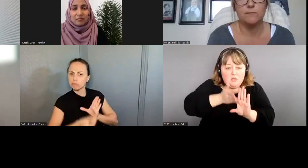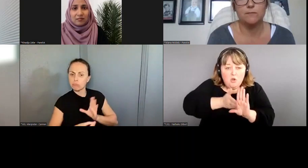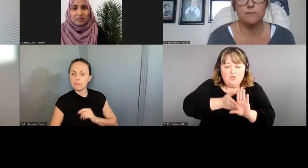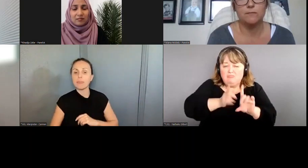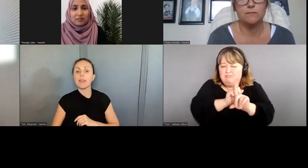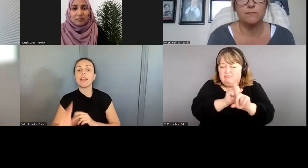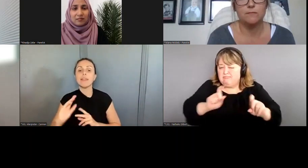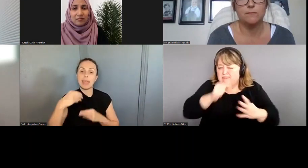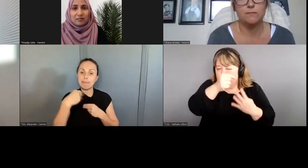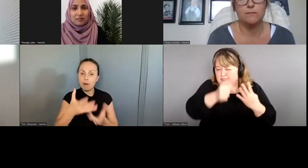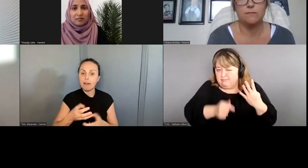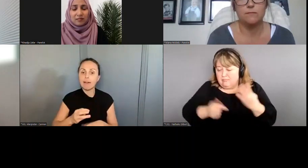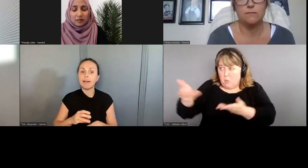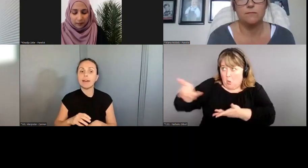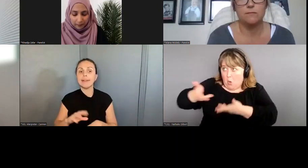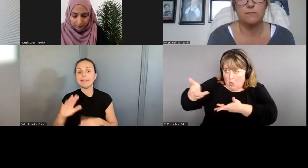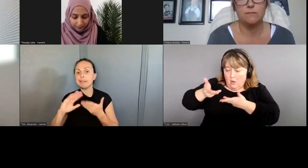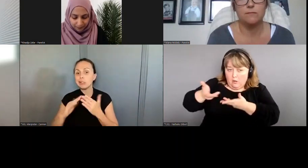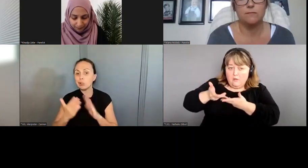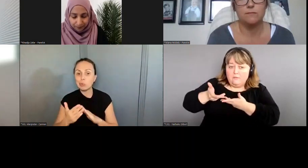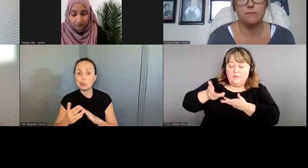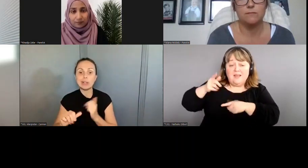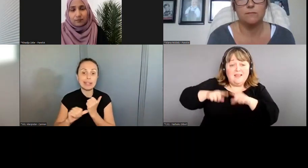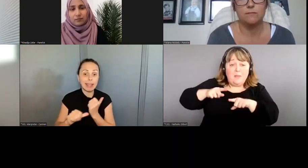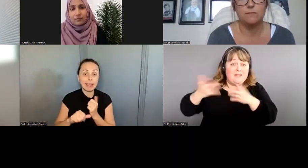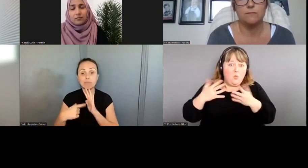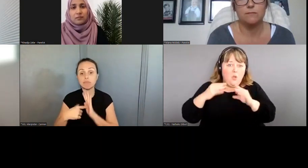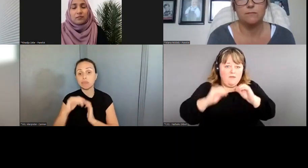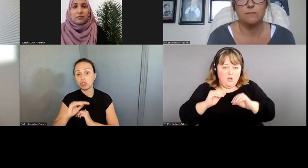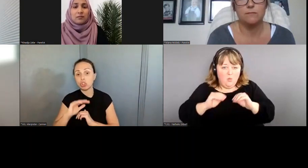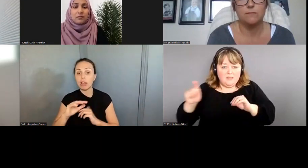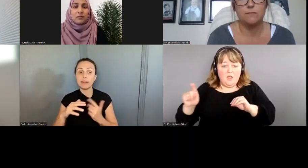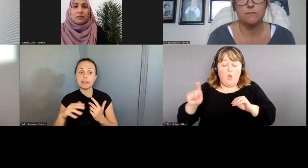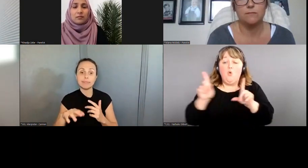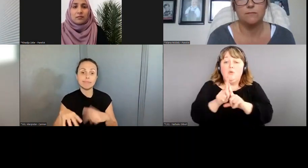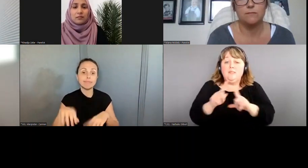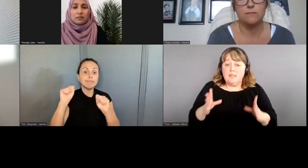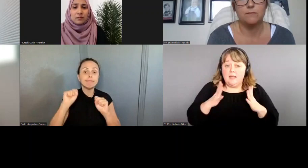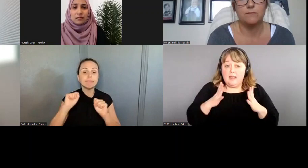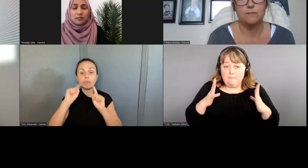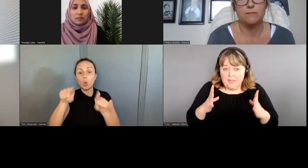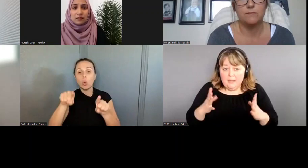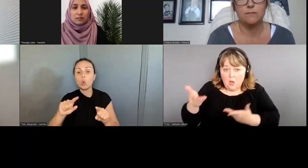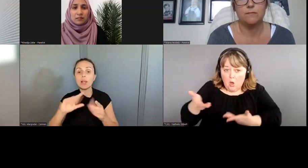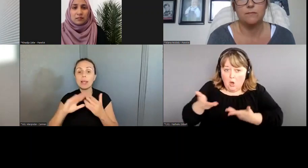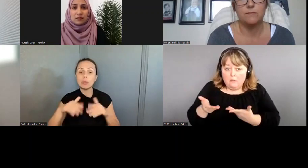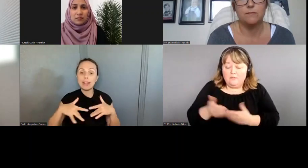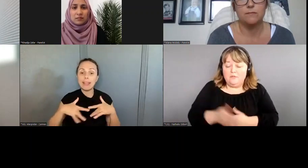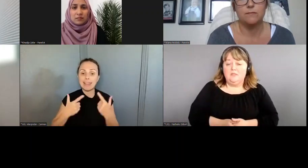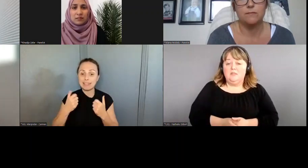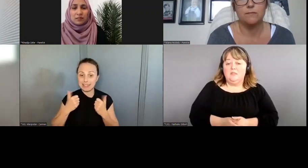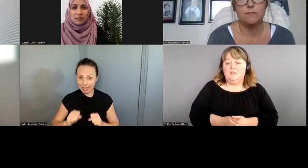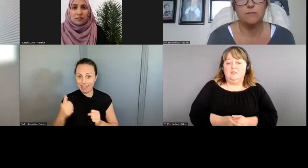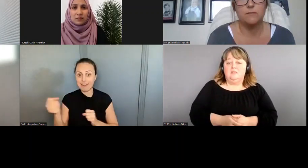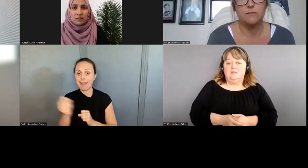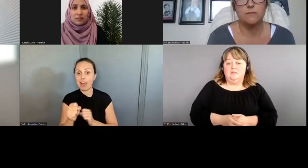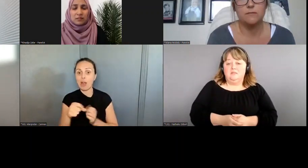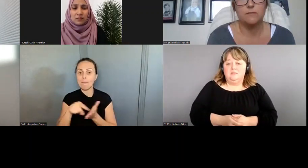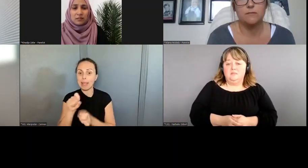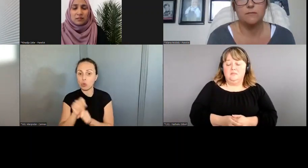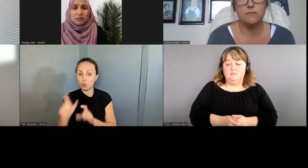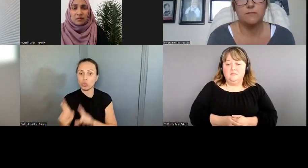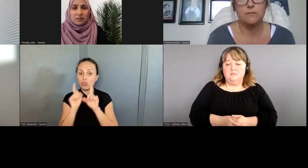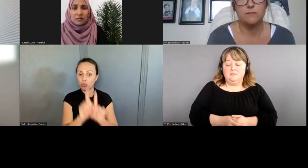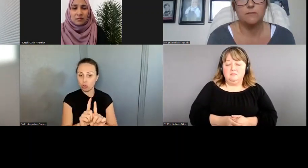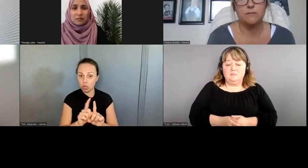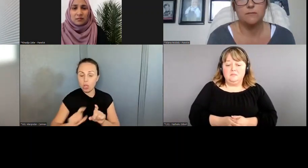they provide community aid. So if your child has to do some community events, you can have aid work going with them. They also